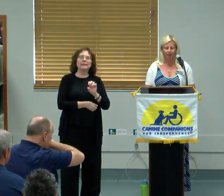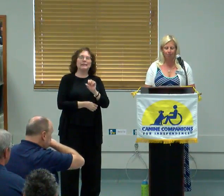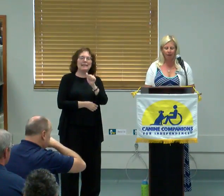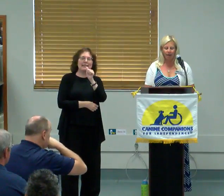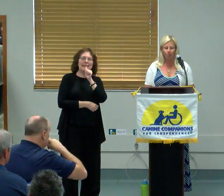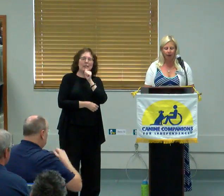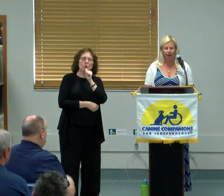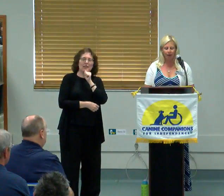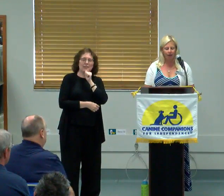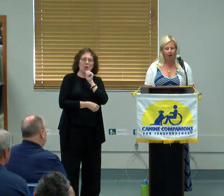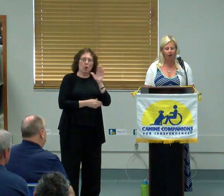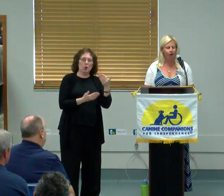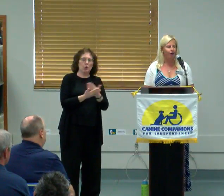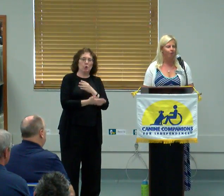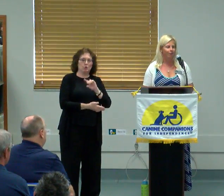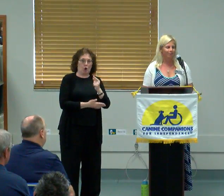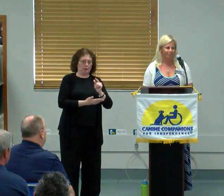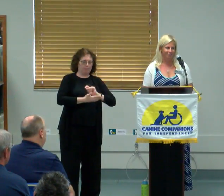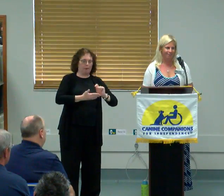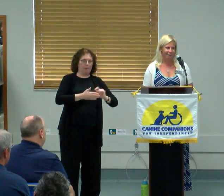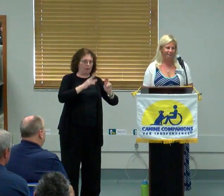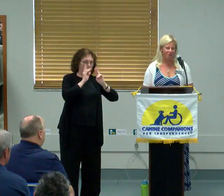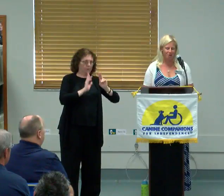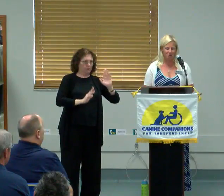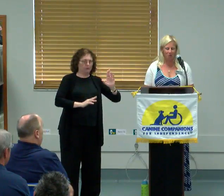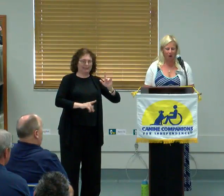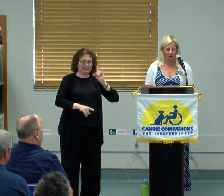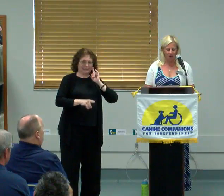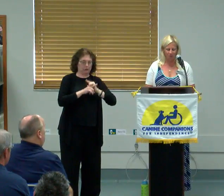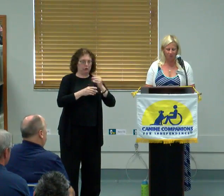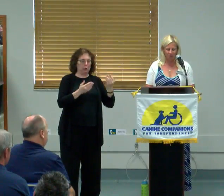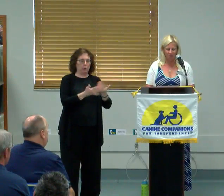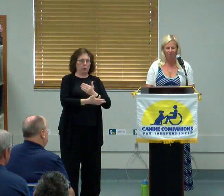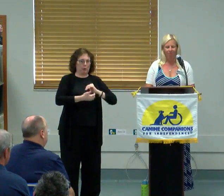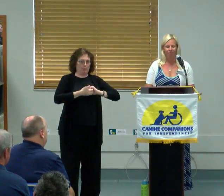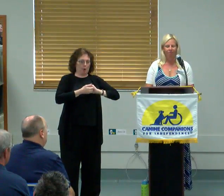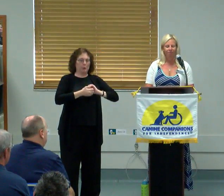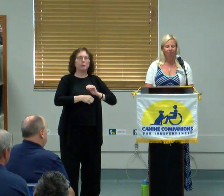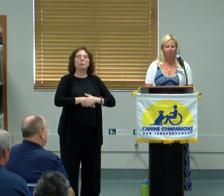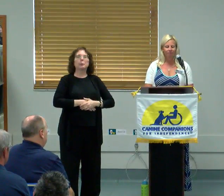dog, that Megan penned in honor of her sister and her new partner.